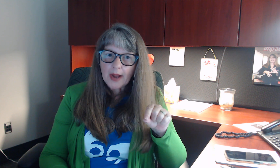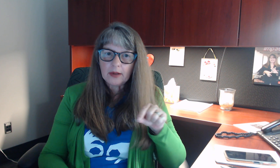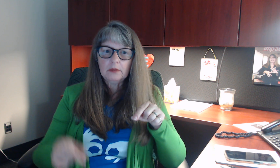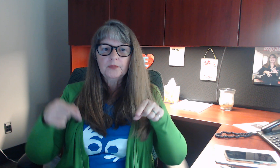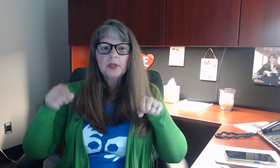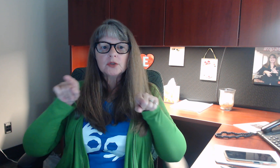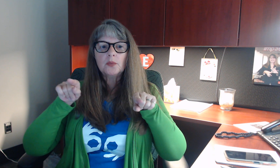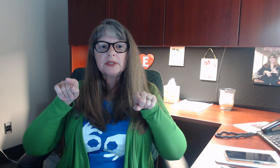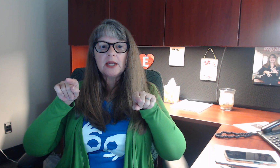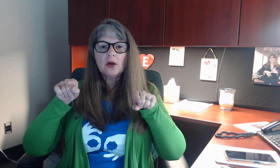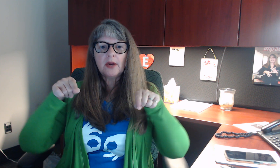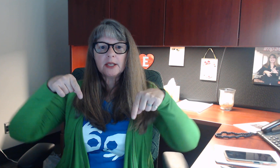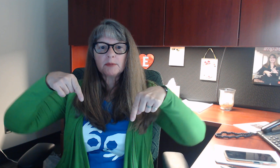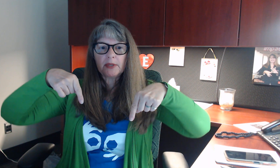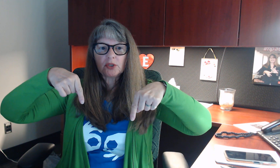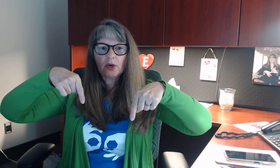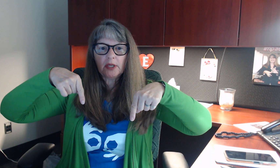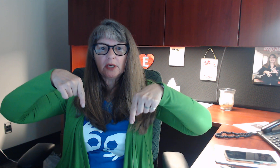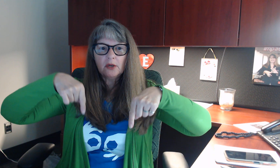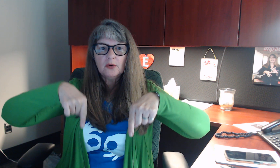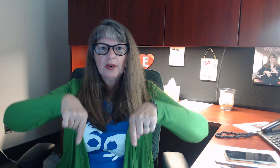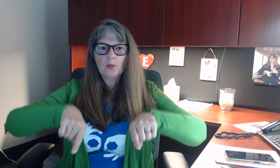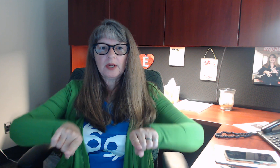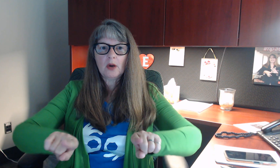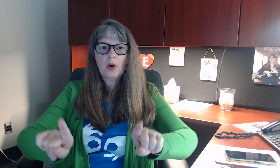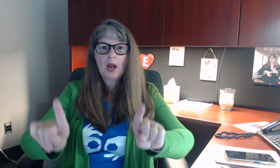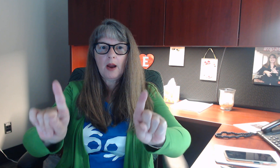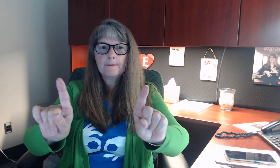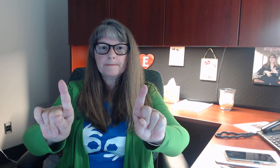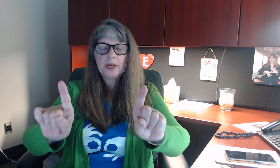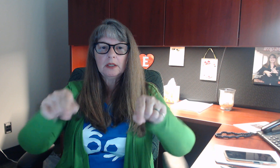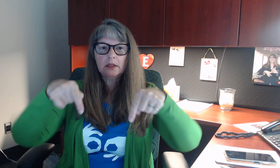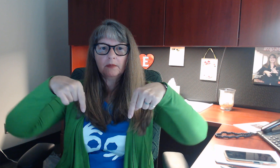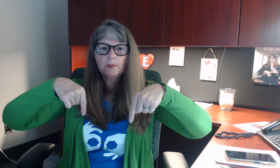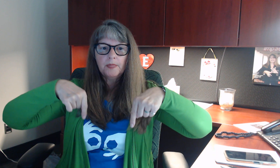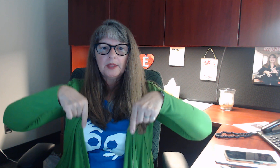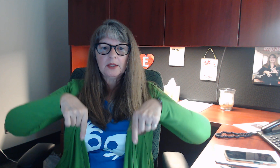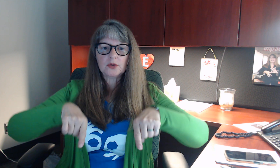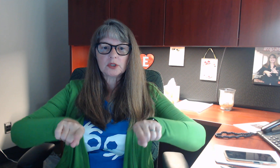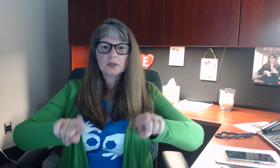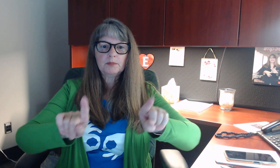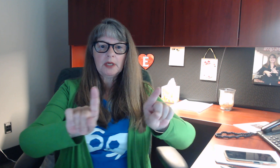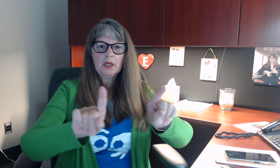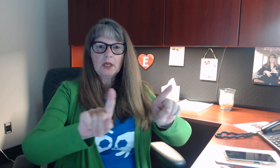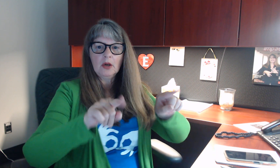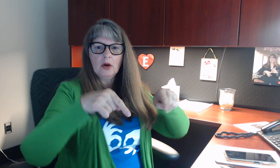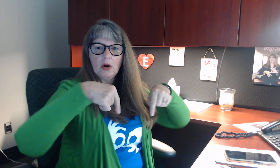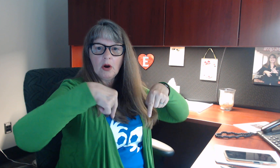meanwhile. So we take our hands, but we start here and we go up. It's just this big